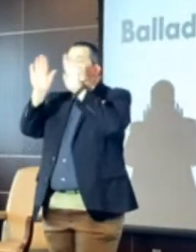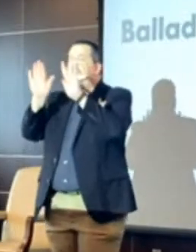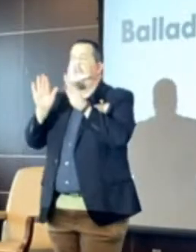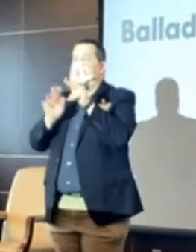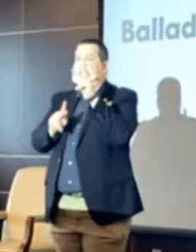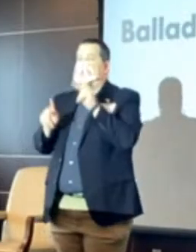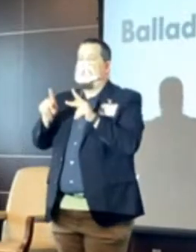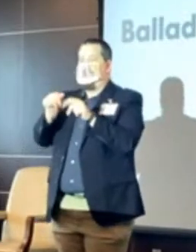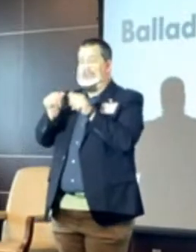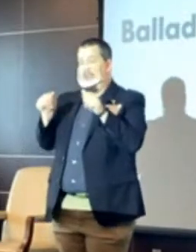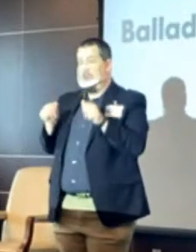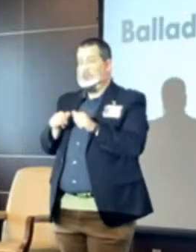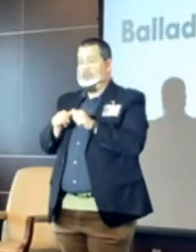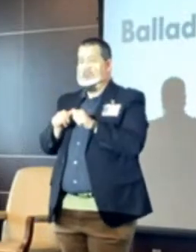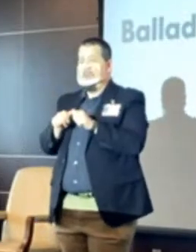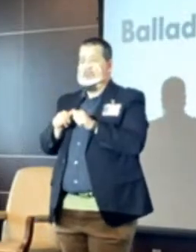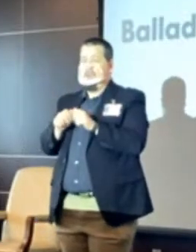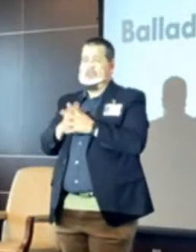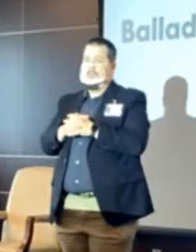in our region.